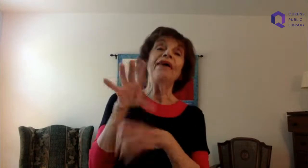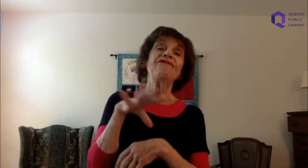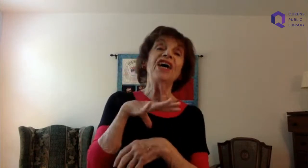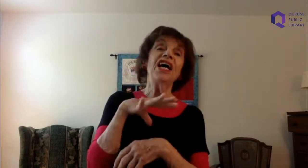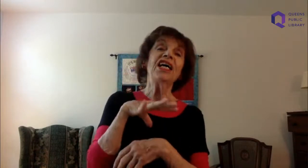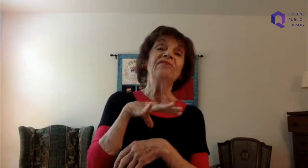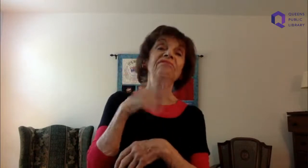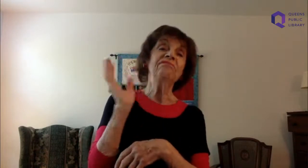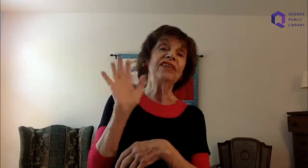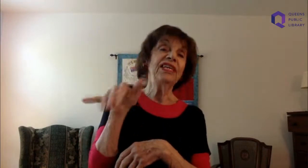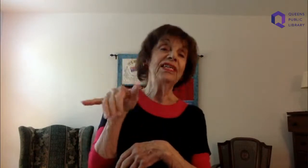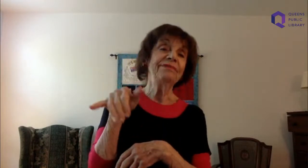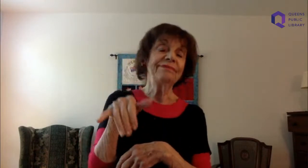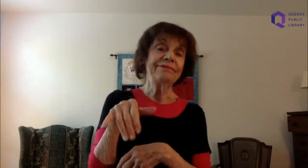Okay, fine.